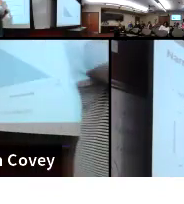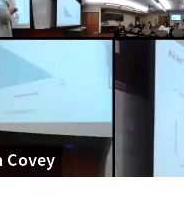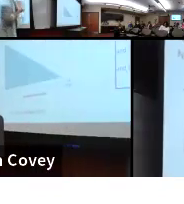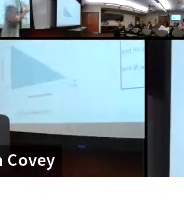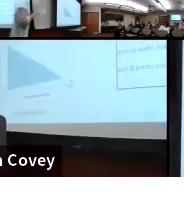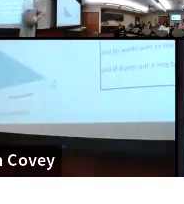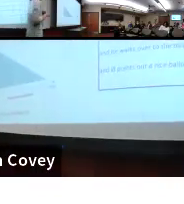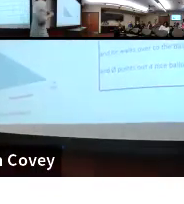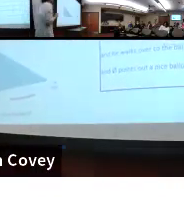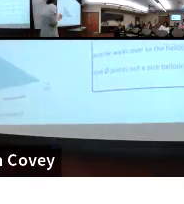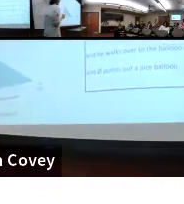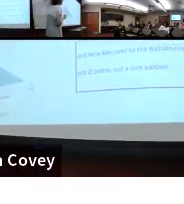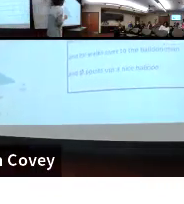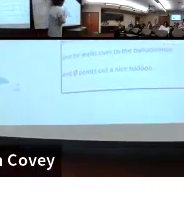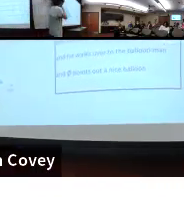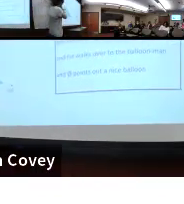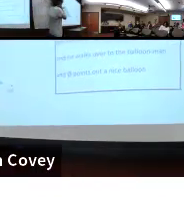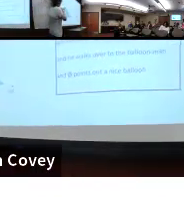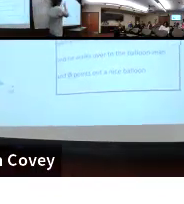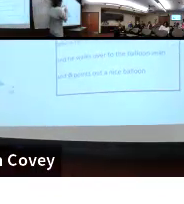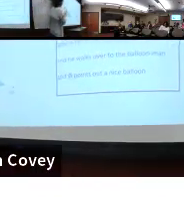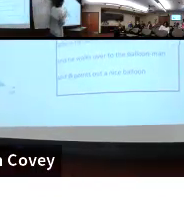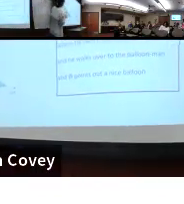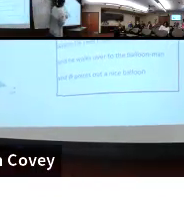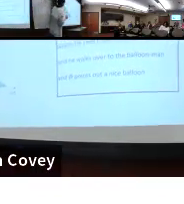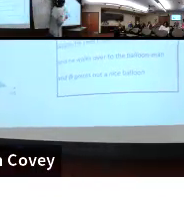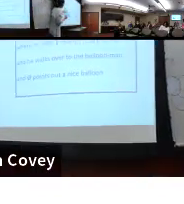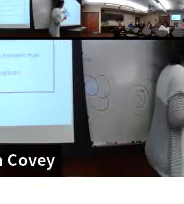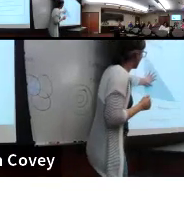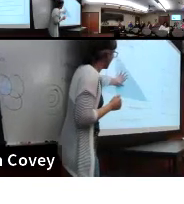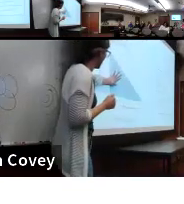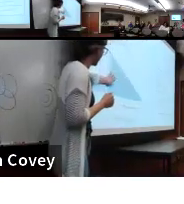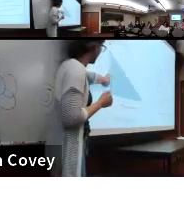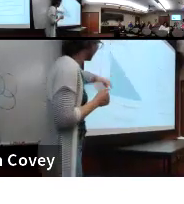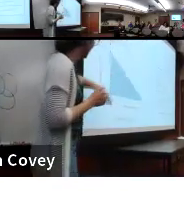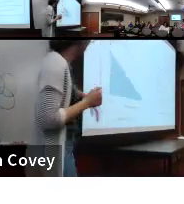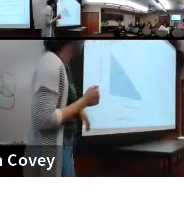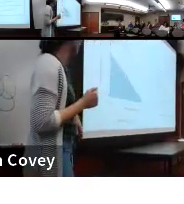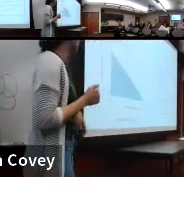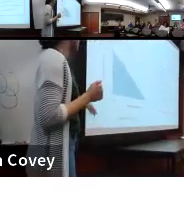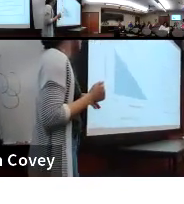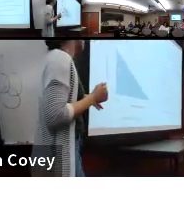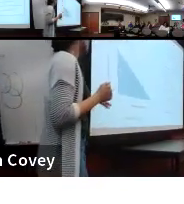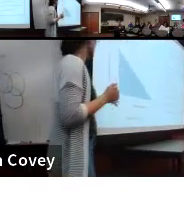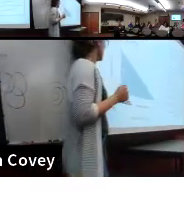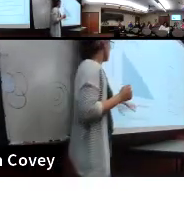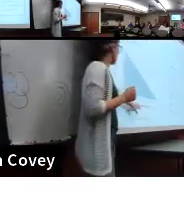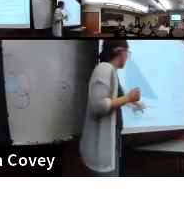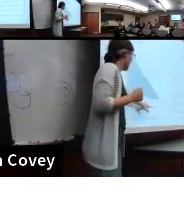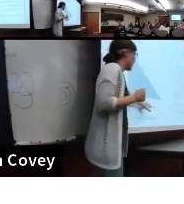The way to typically do this is possibly represented by something like this figure, in